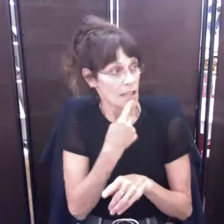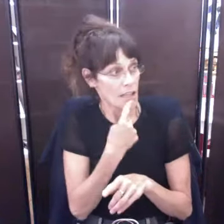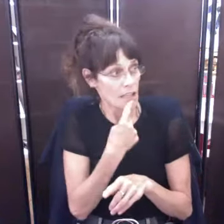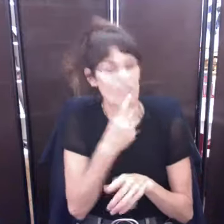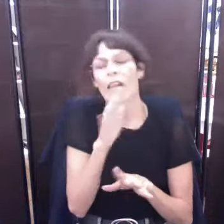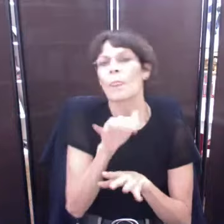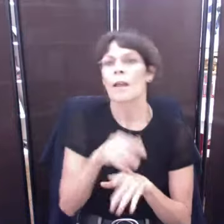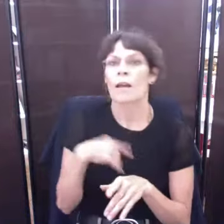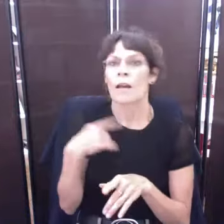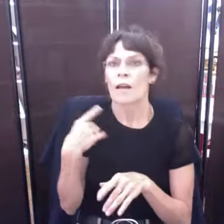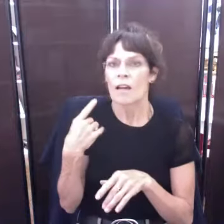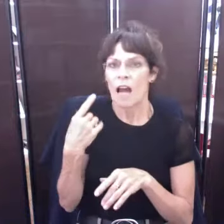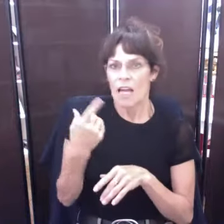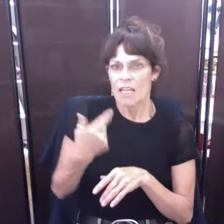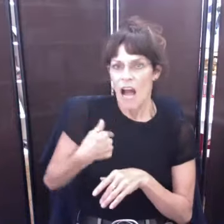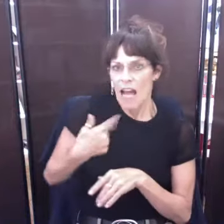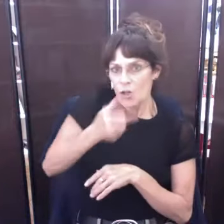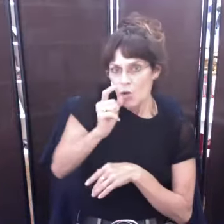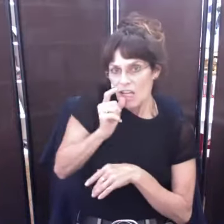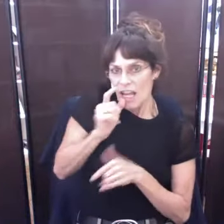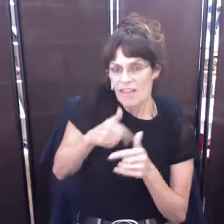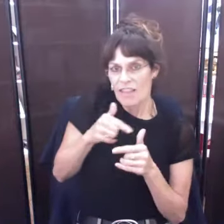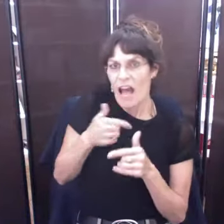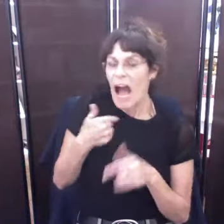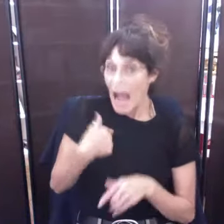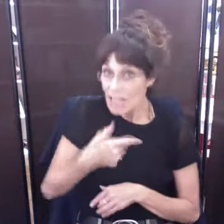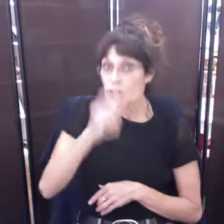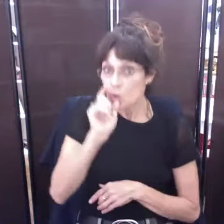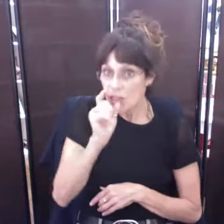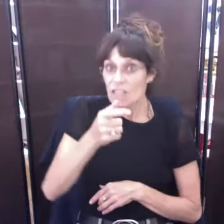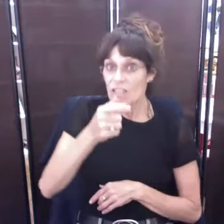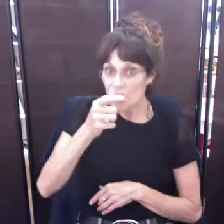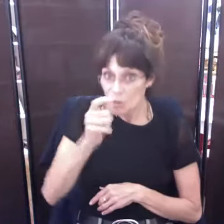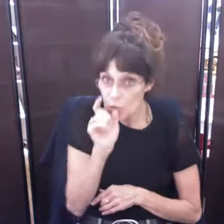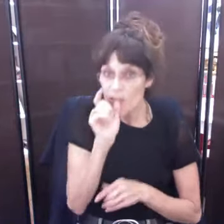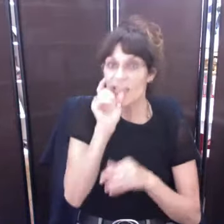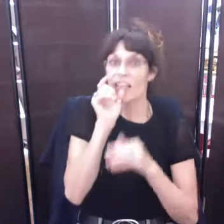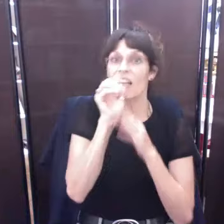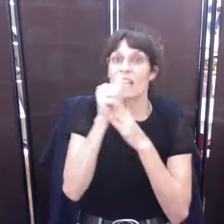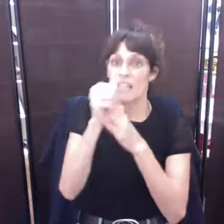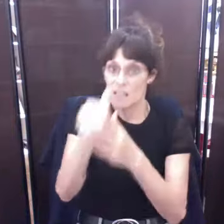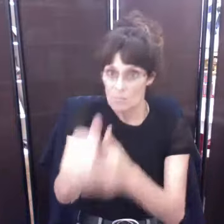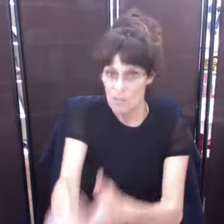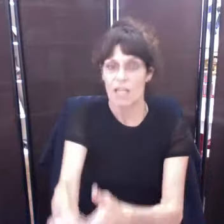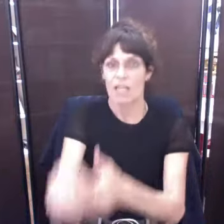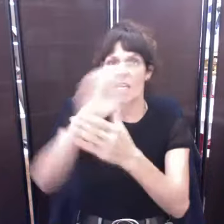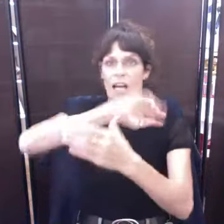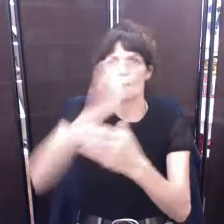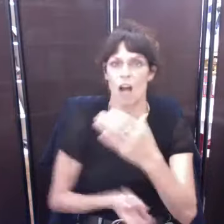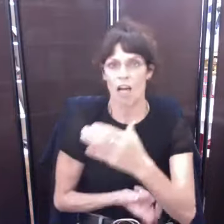the drink takes a drink and the drink takes me. I take a drink, the drink takes a drink, the drink takes me. And I understood that. And Milty also said, how do